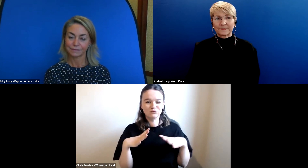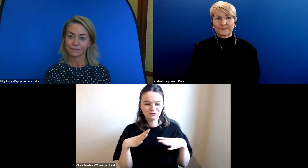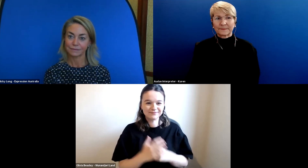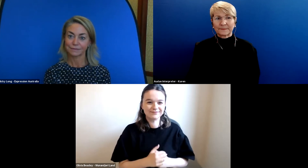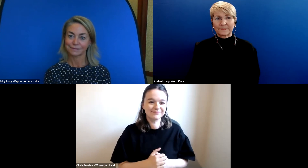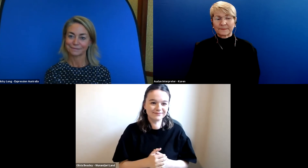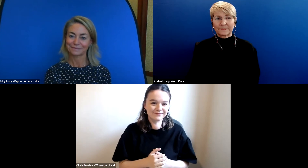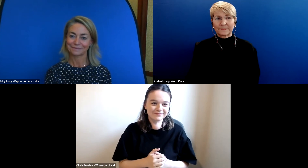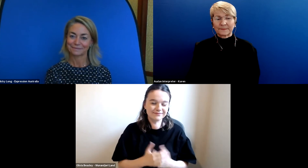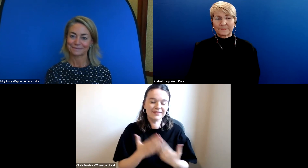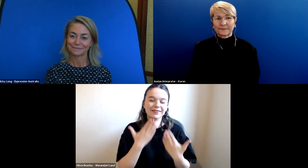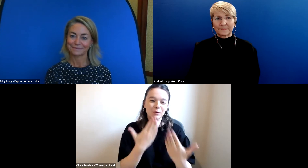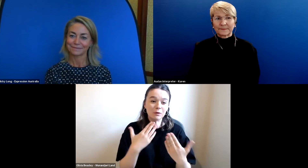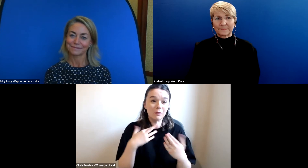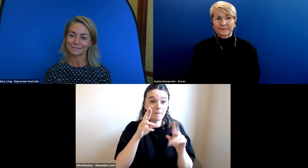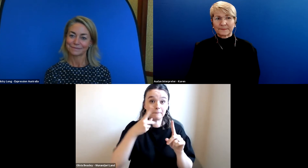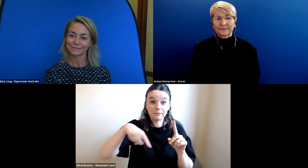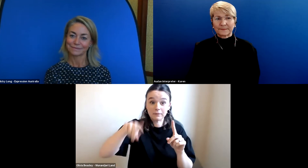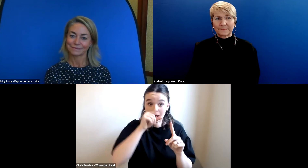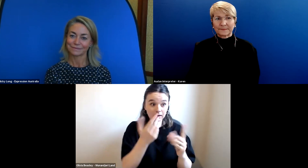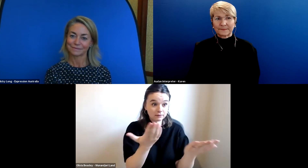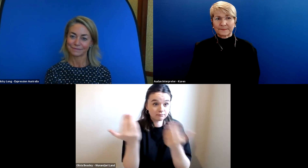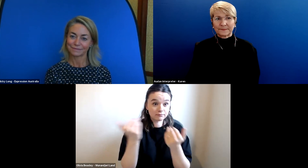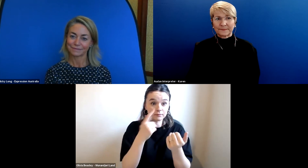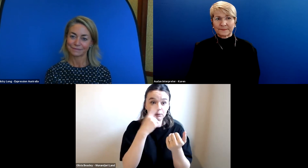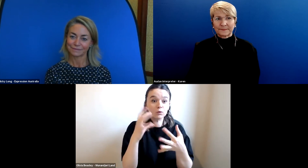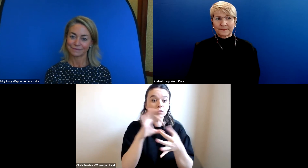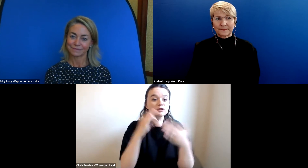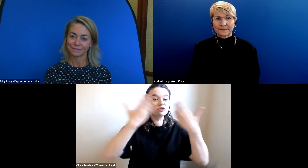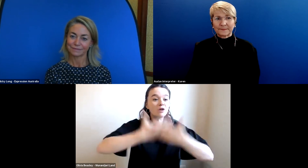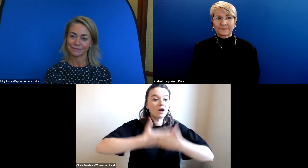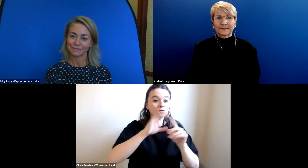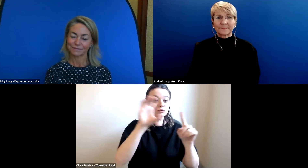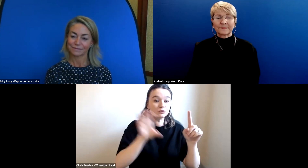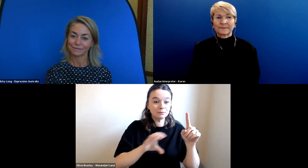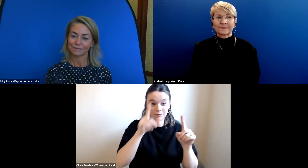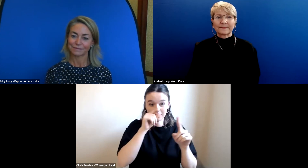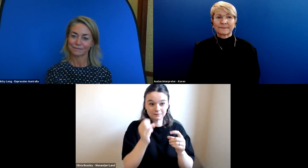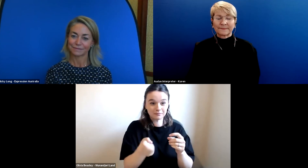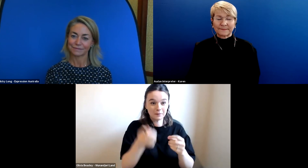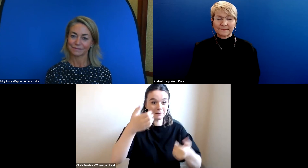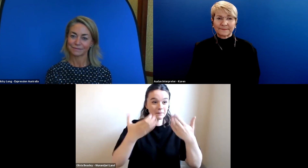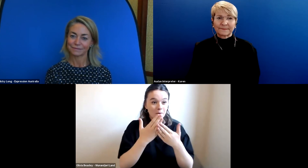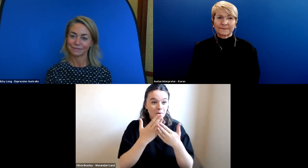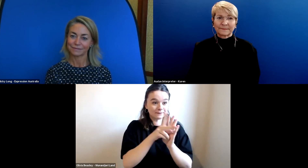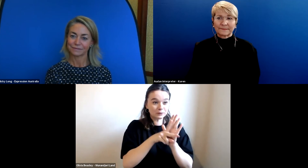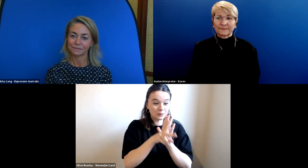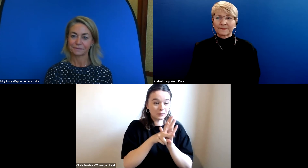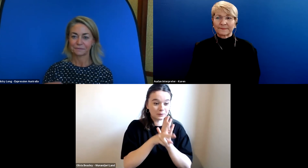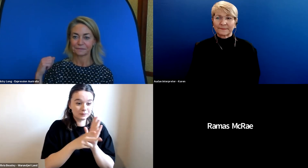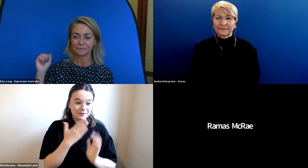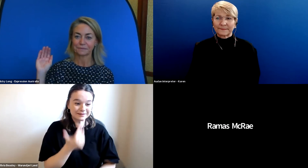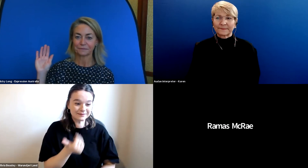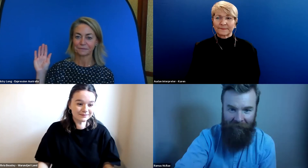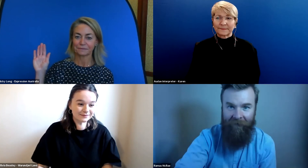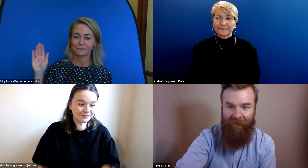I know it's Easter this weekend as well, so I hope everybody enjoys a long weekend and enjoys a nice holiday. And thank you to those